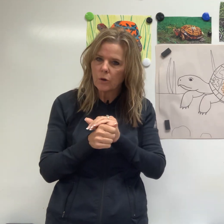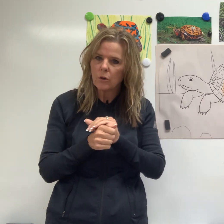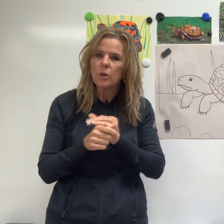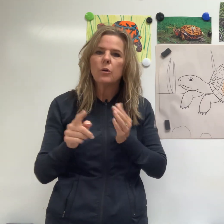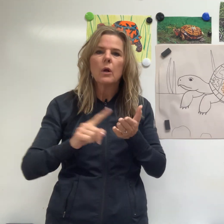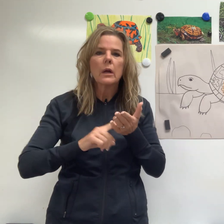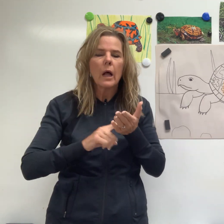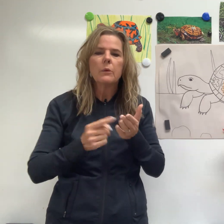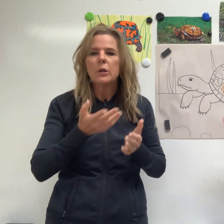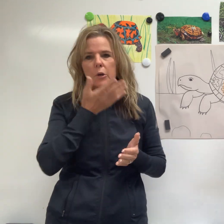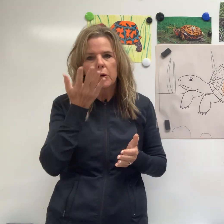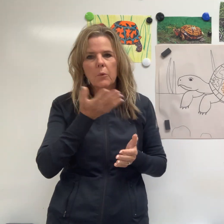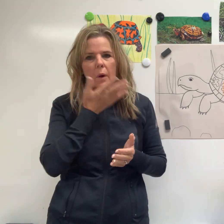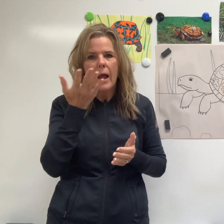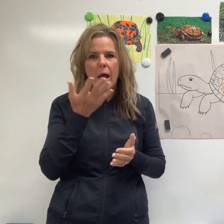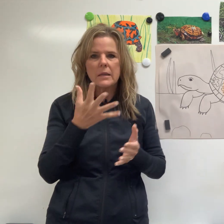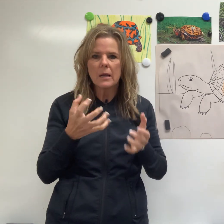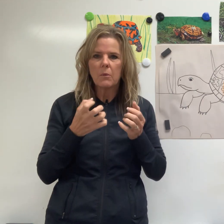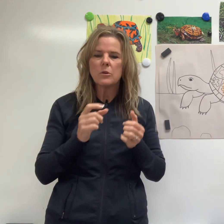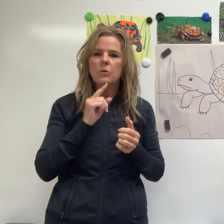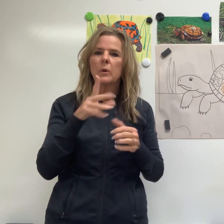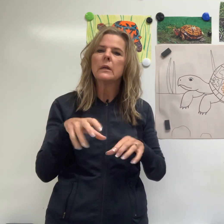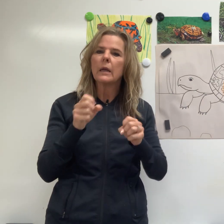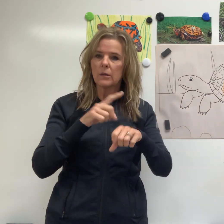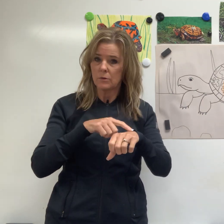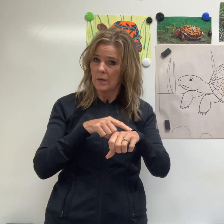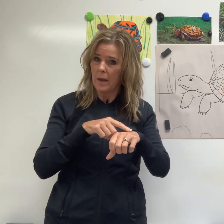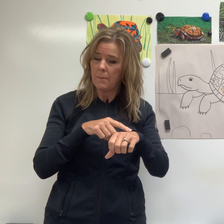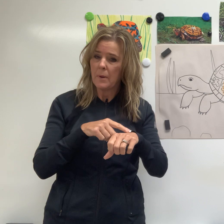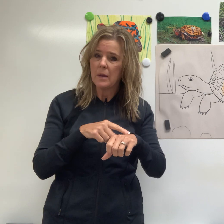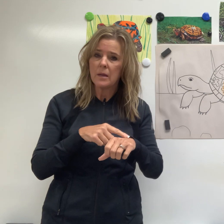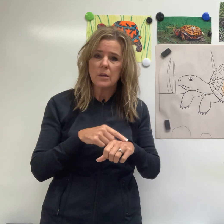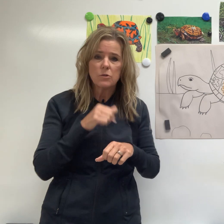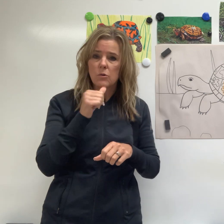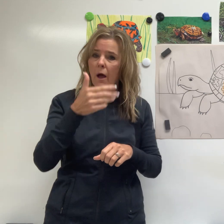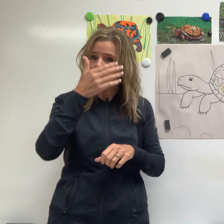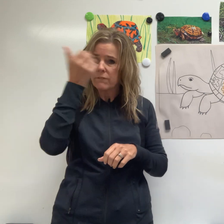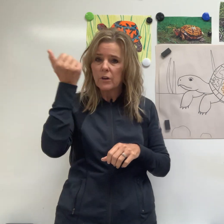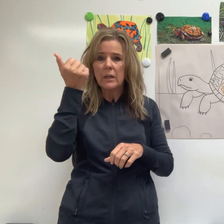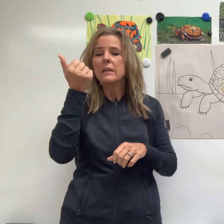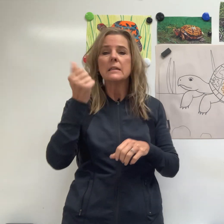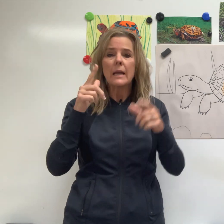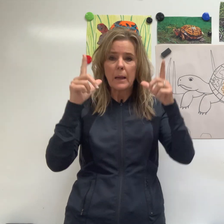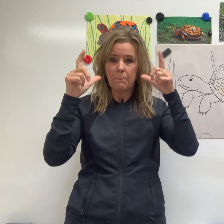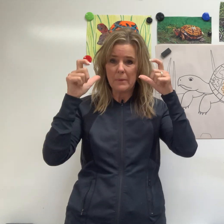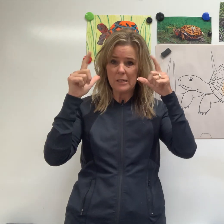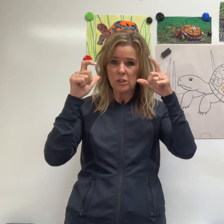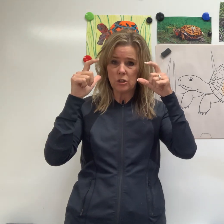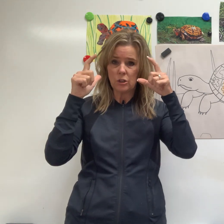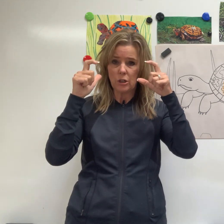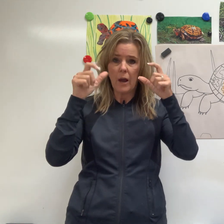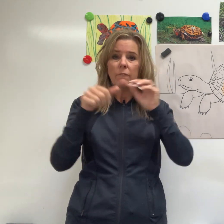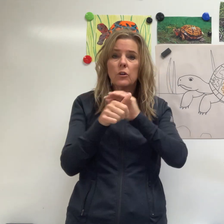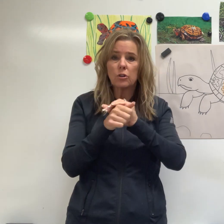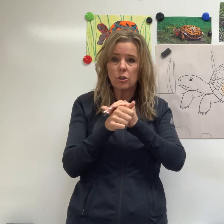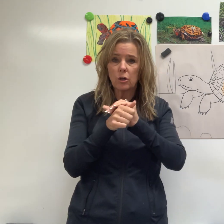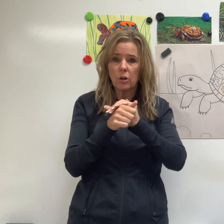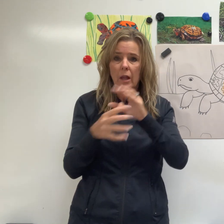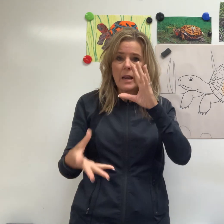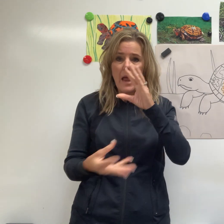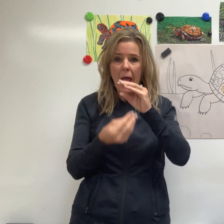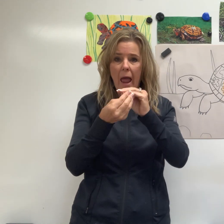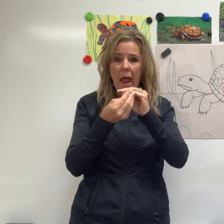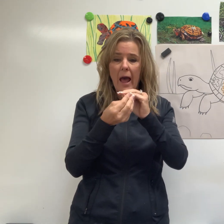color in your grass, and I want you to really take your time. Do not forget to take a picture of your turtle and add